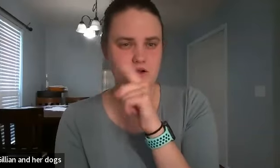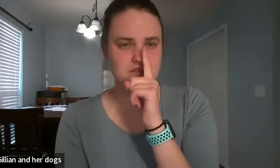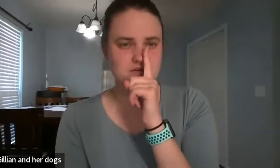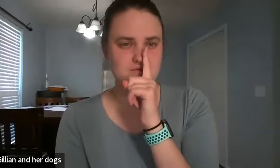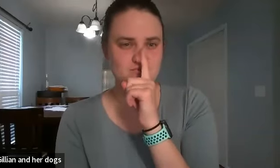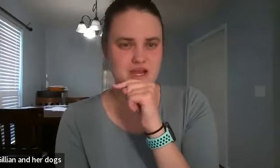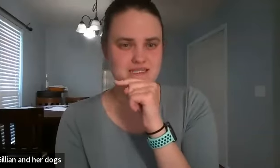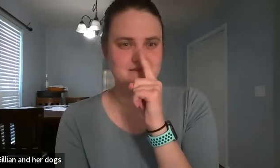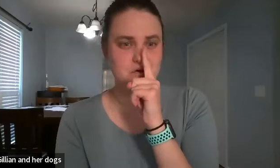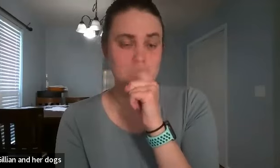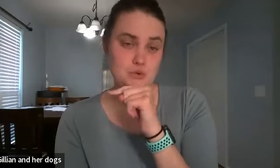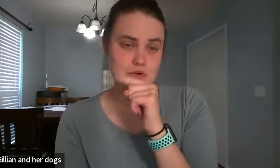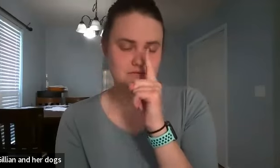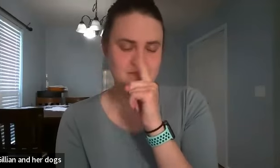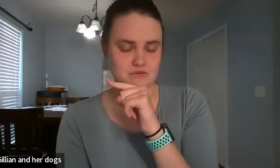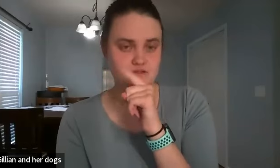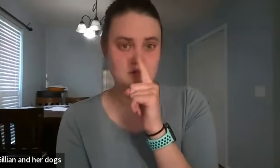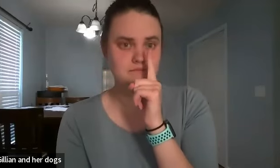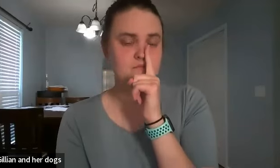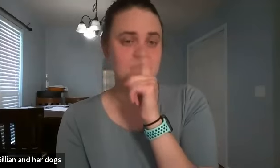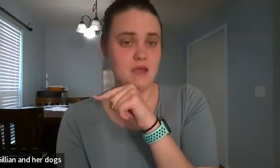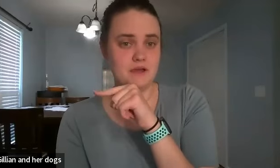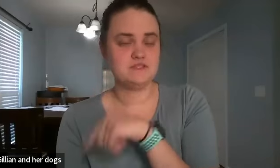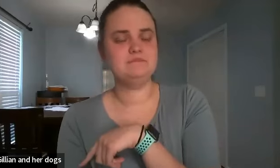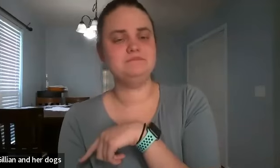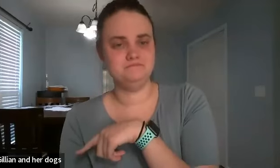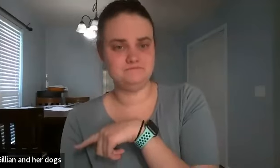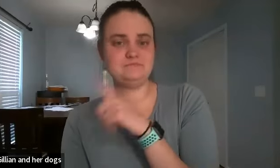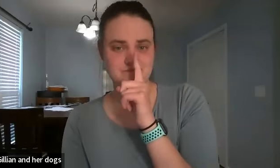across your nose. Rat or no or mouse. Sorry, mouse.